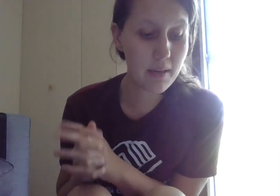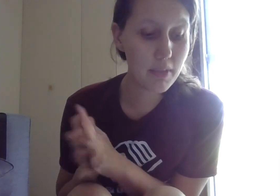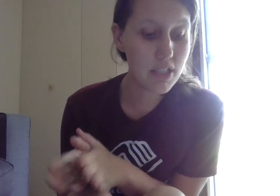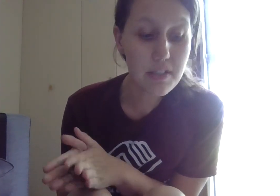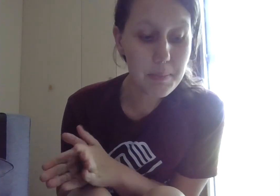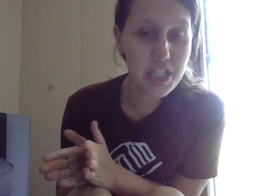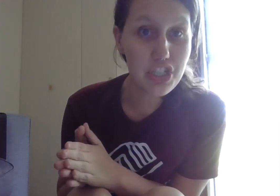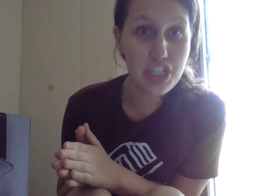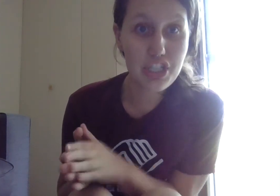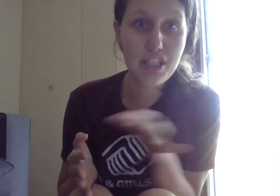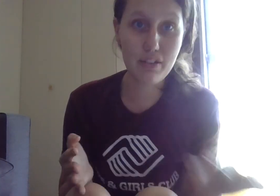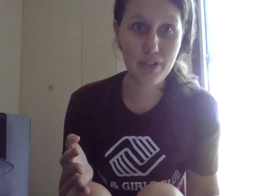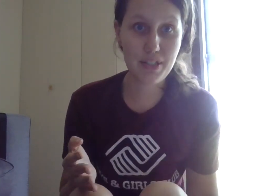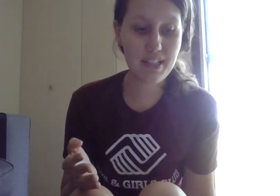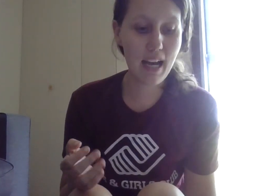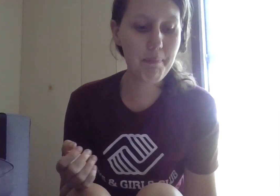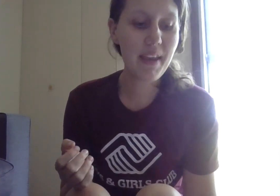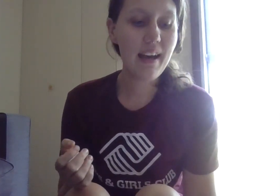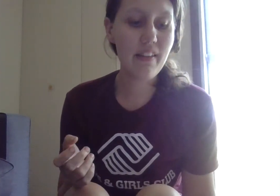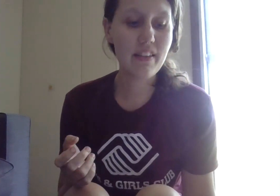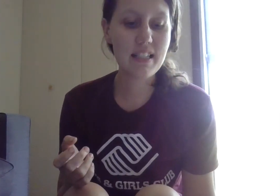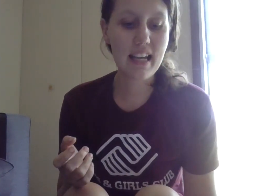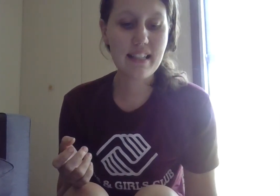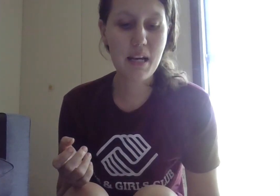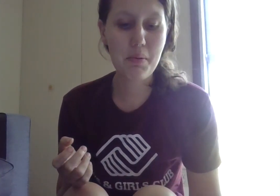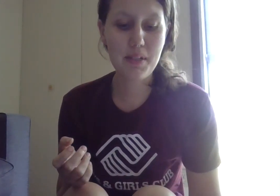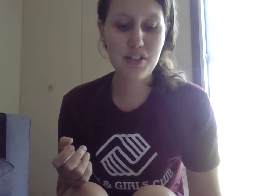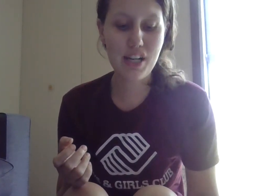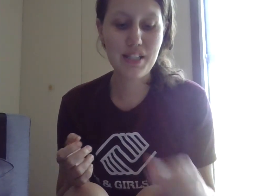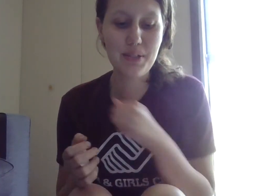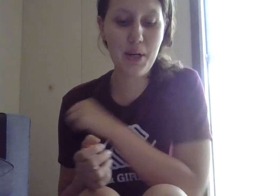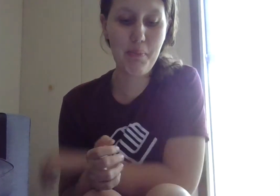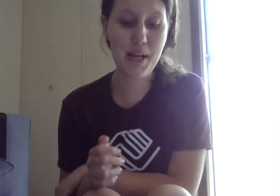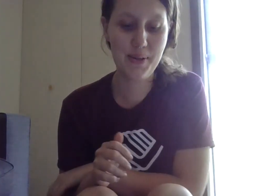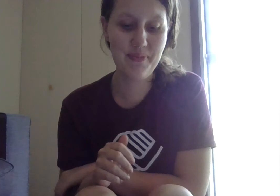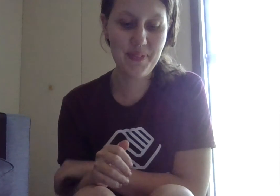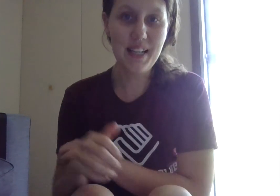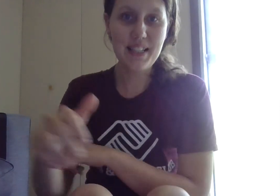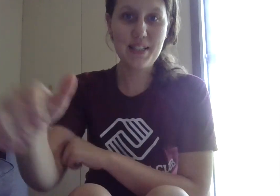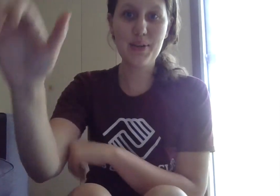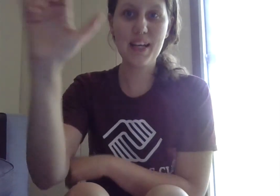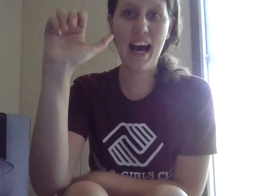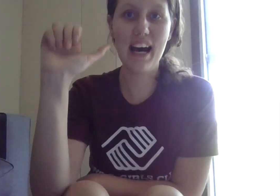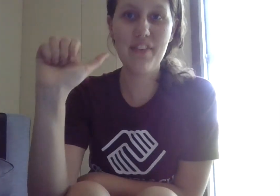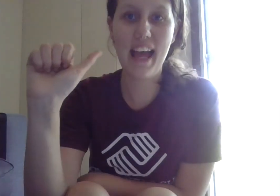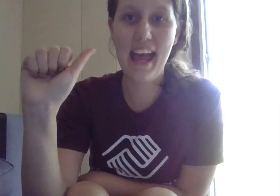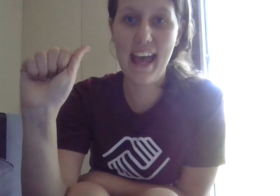going to use my cheat sheet the first time, and then the second time I'm going to try to do it on my own. So we have